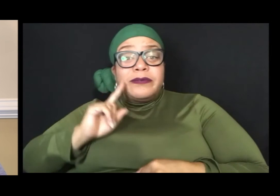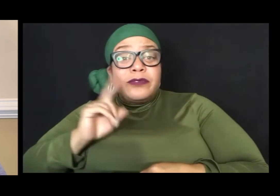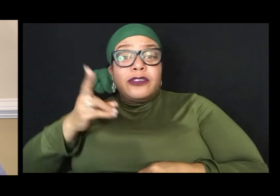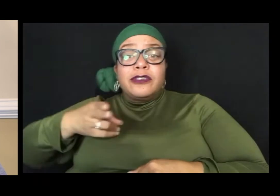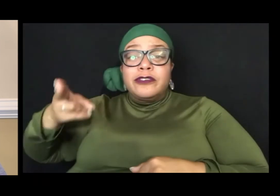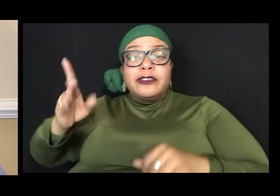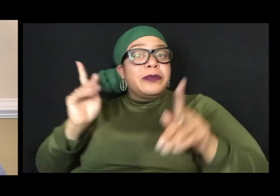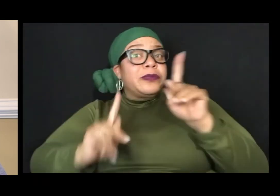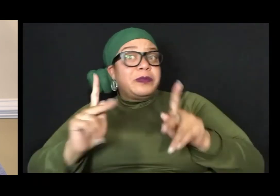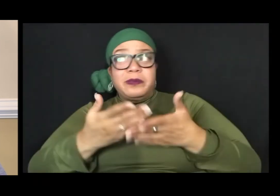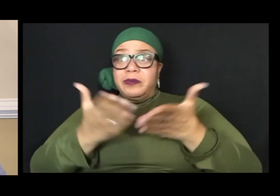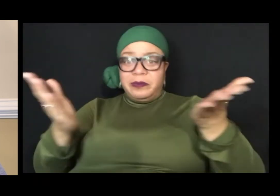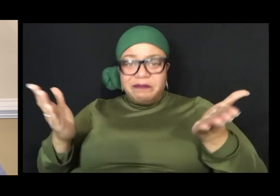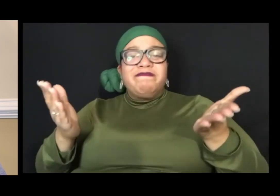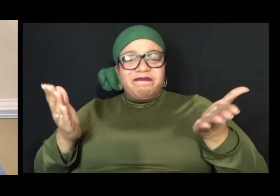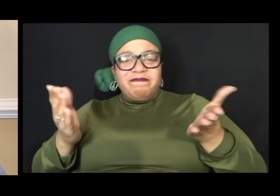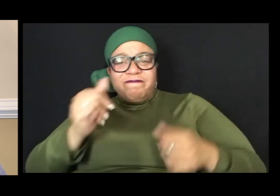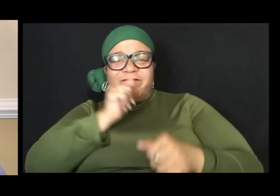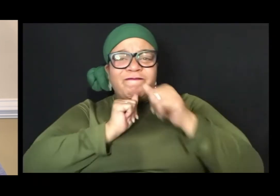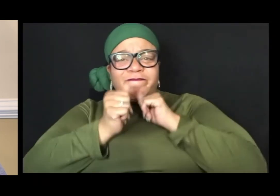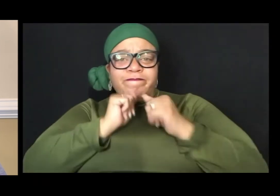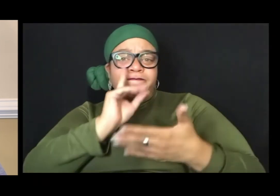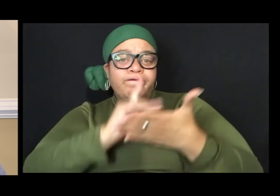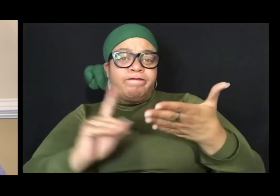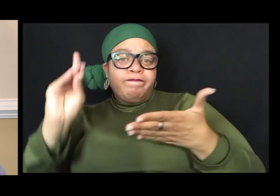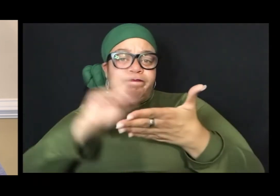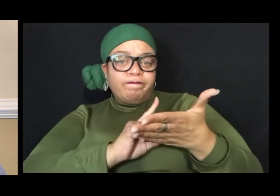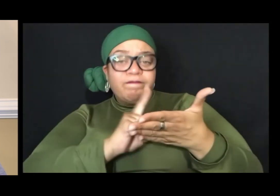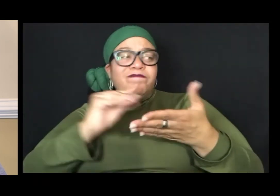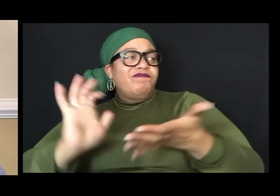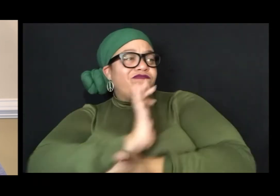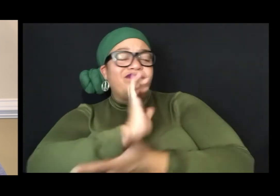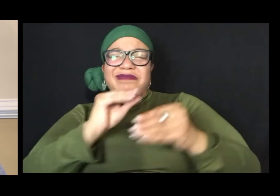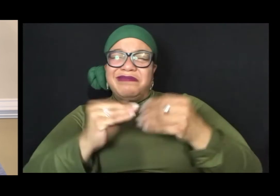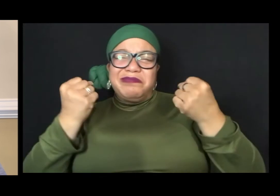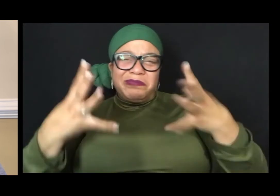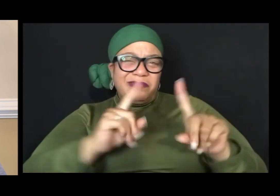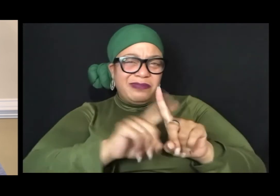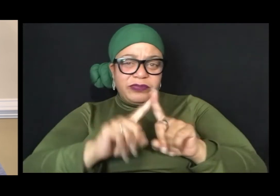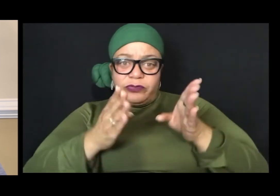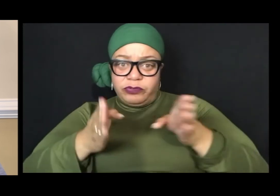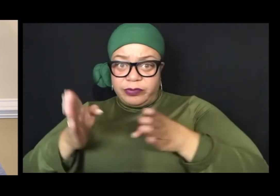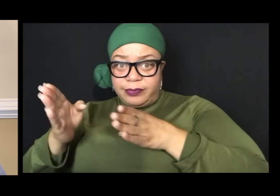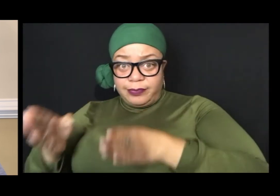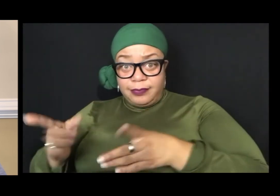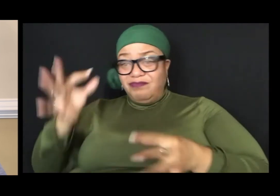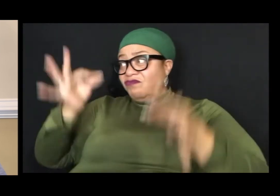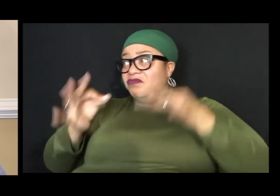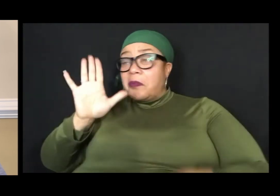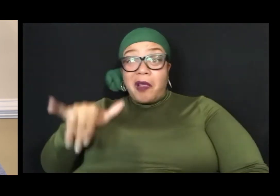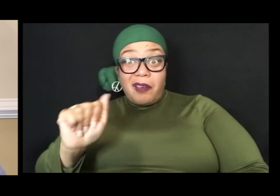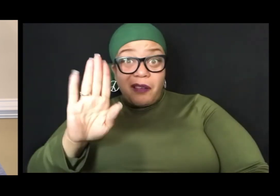hearing individuals have endured discrimination and exclusion in multiple ways as they are judged by their